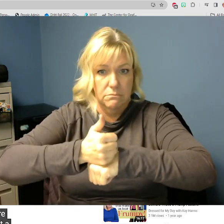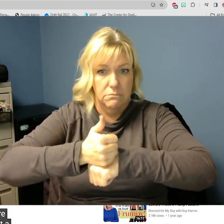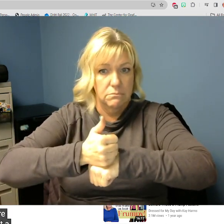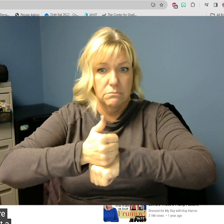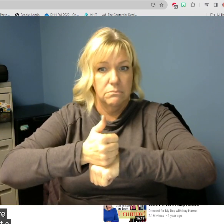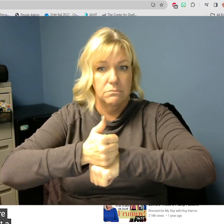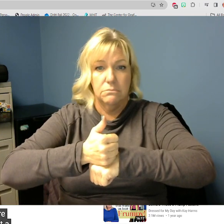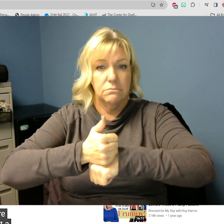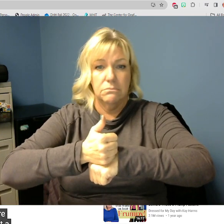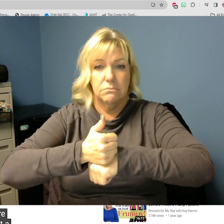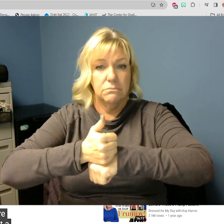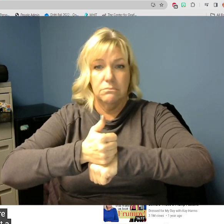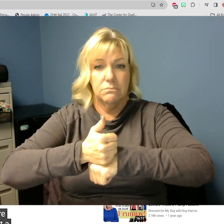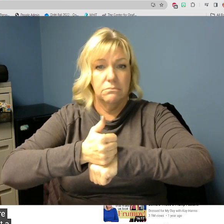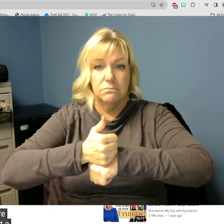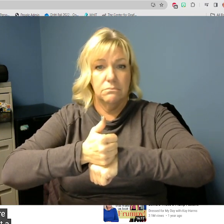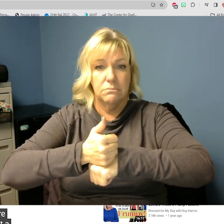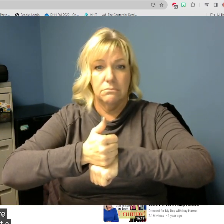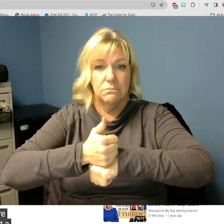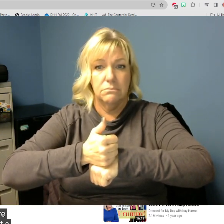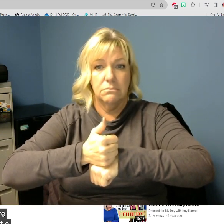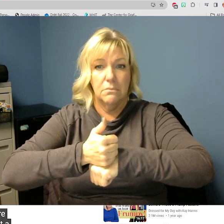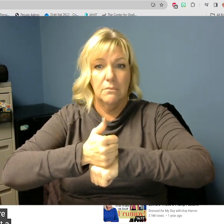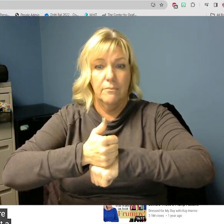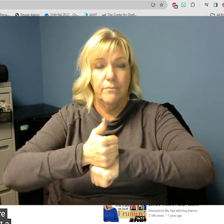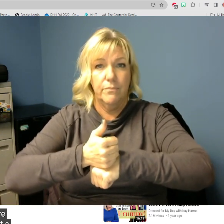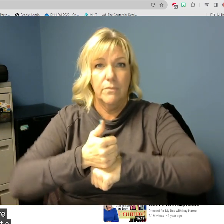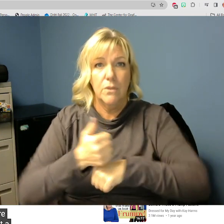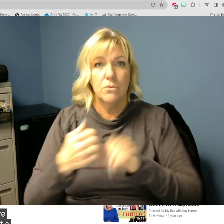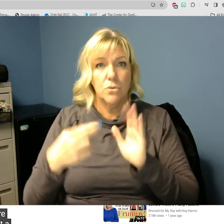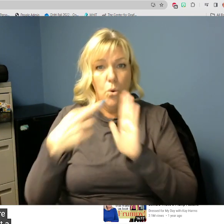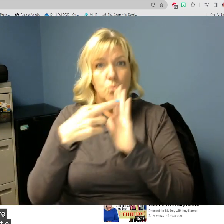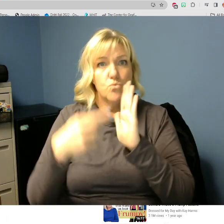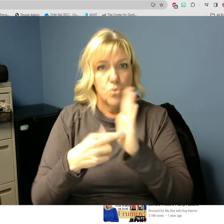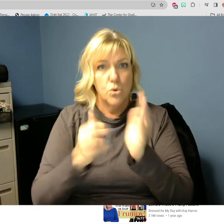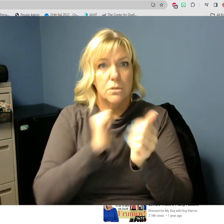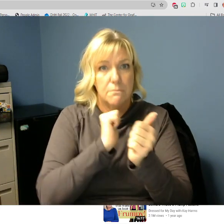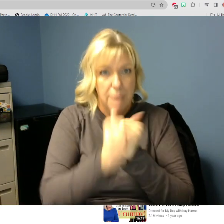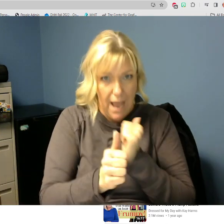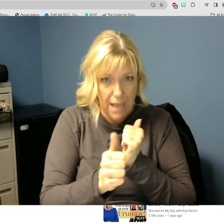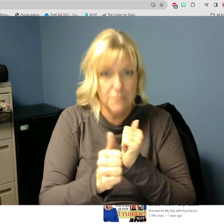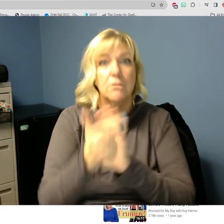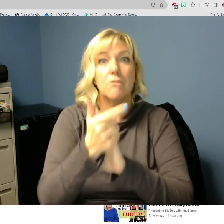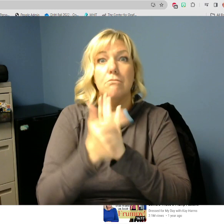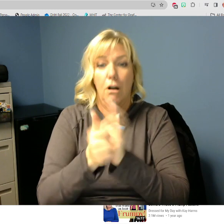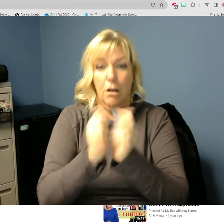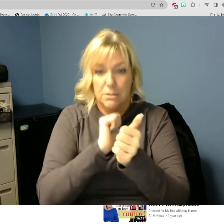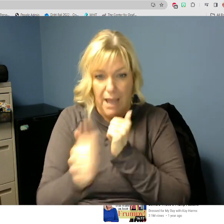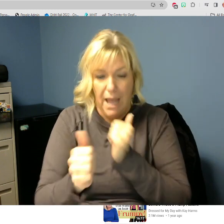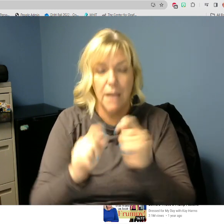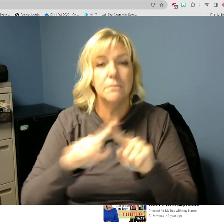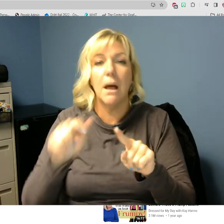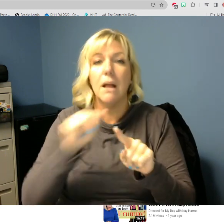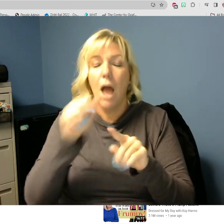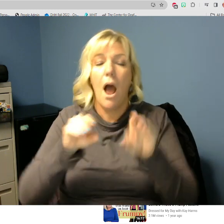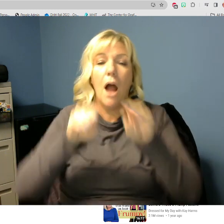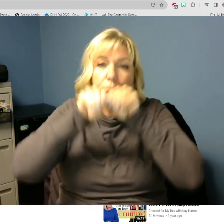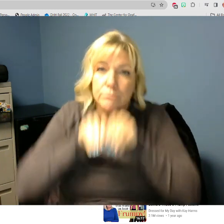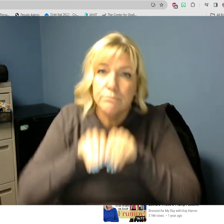completely determined right as they're being made. Again, this is one person at a time, one law at a time. And it's not,